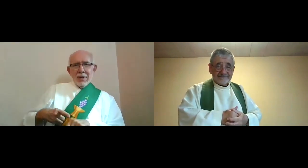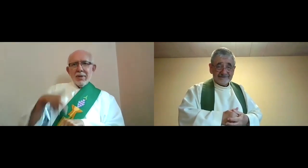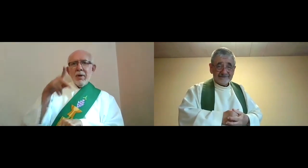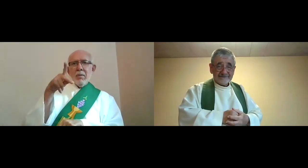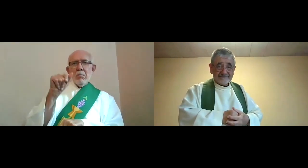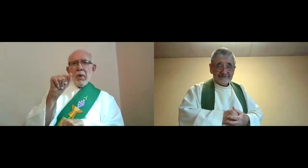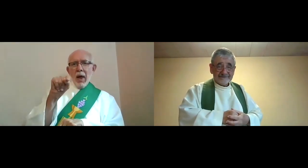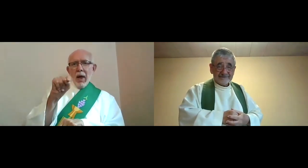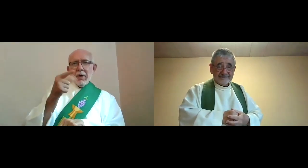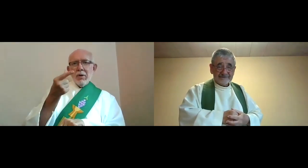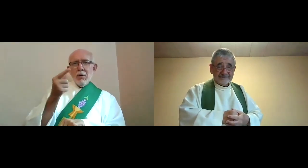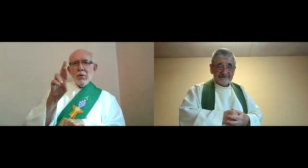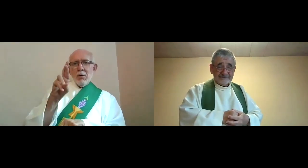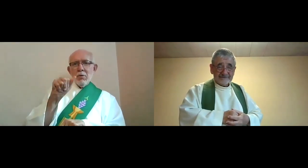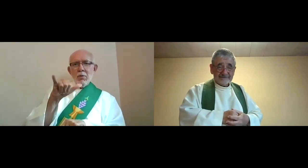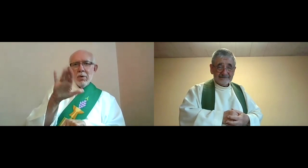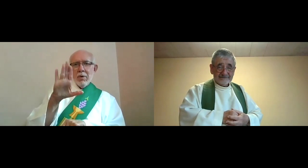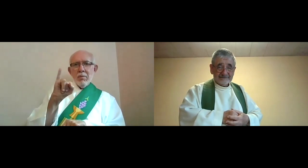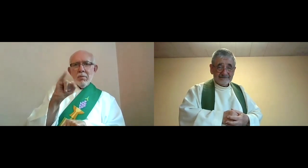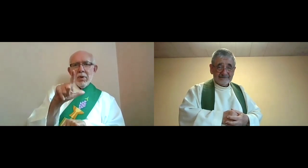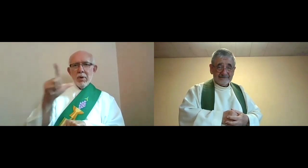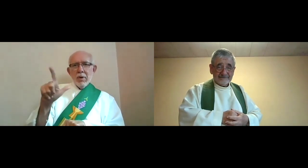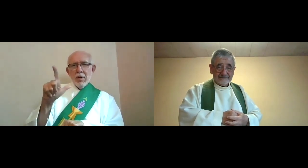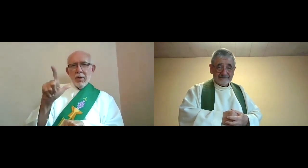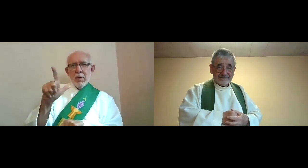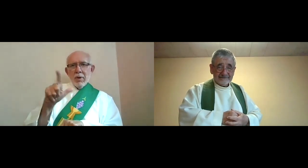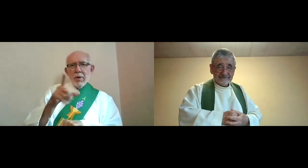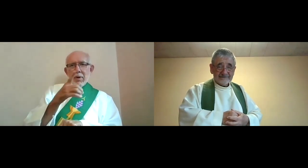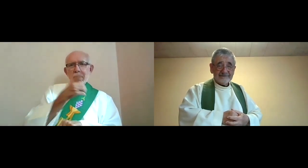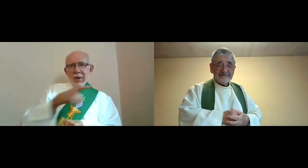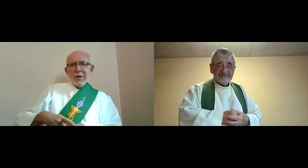and I am Deacon Pat Graybill,